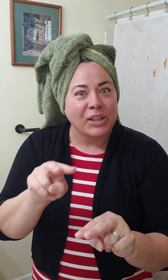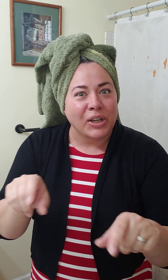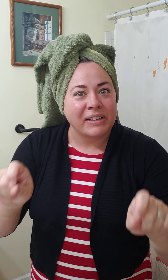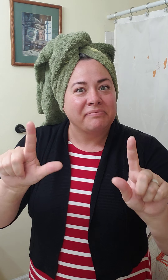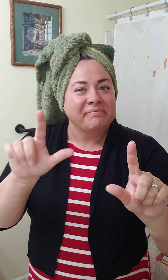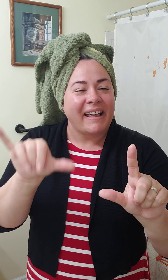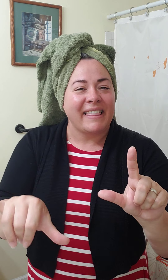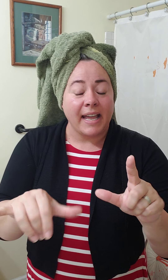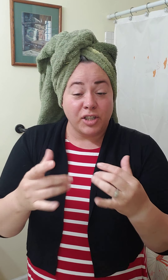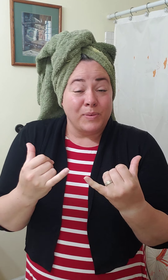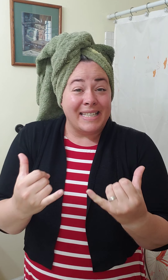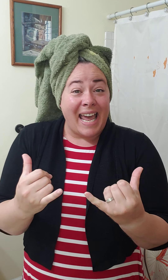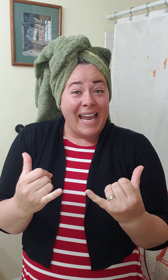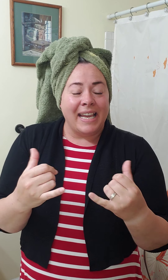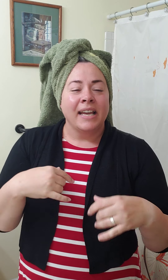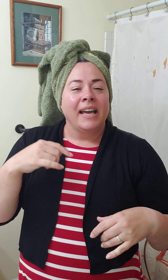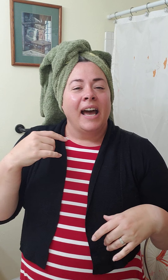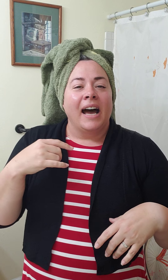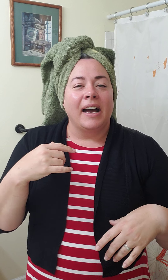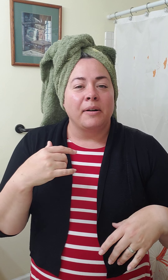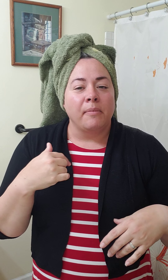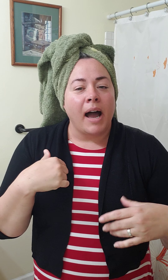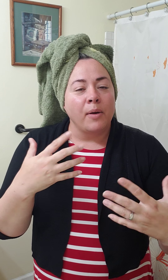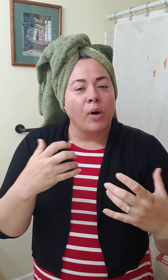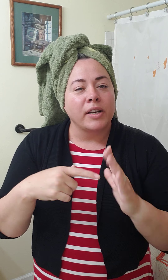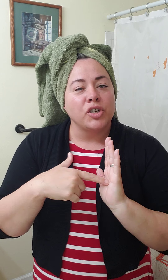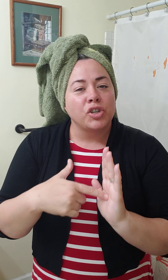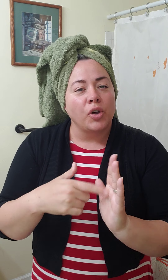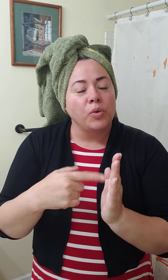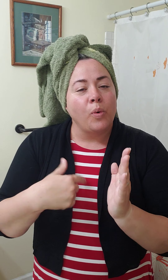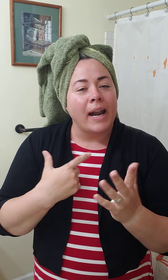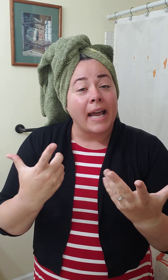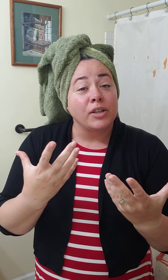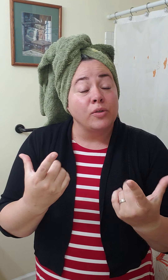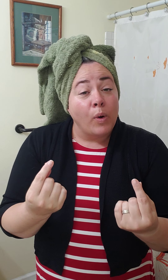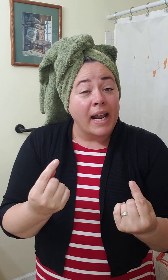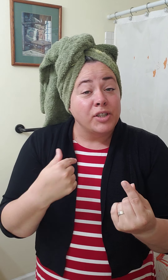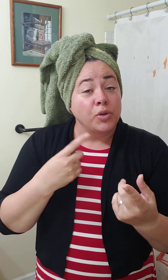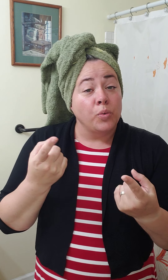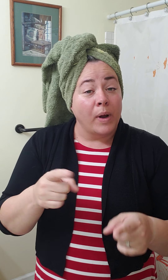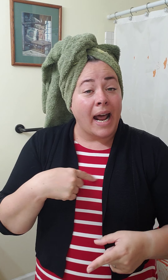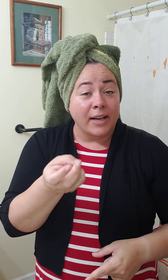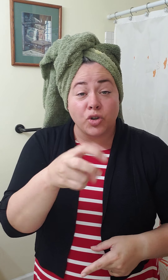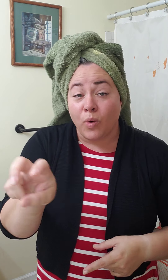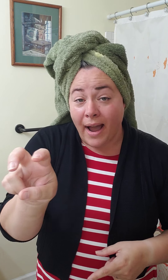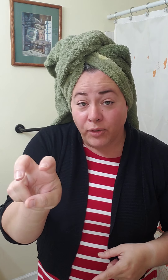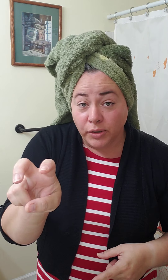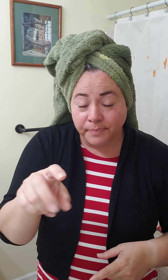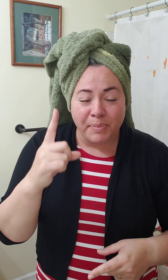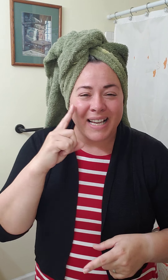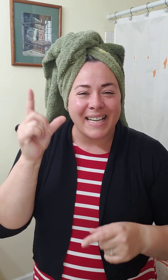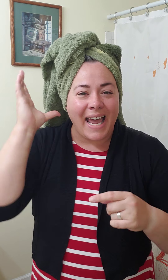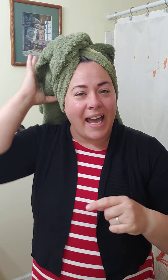look at that. So today, I wanted to show you what I do when I travel, because I